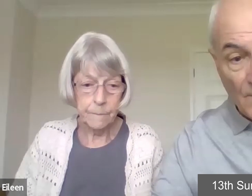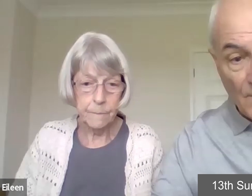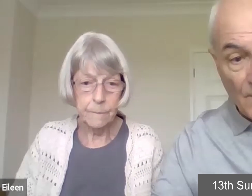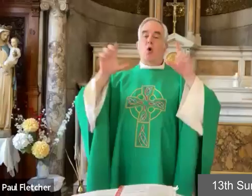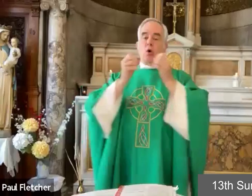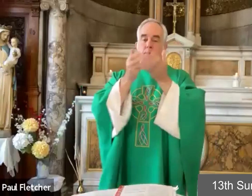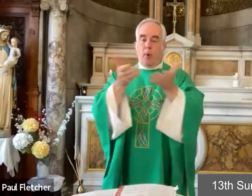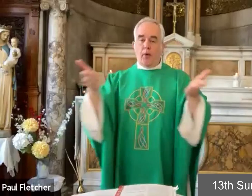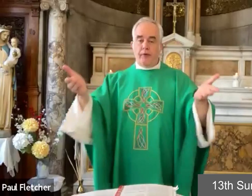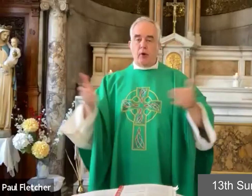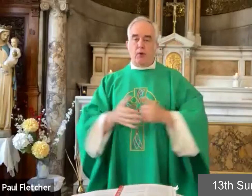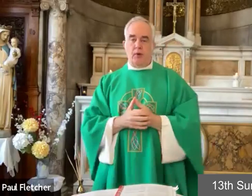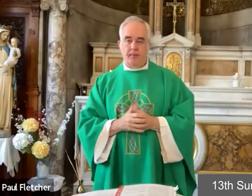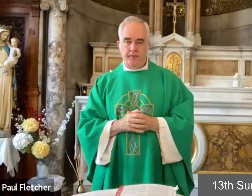The Lord be with you.